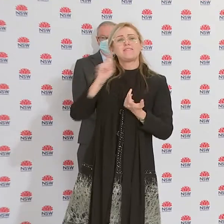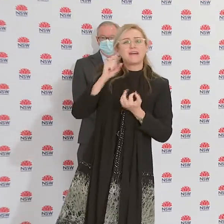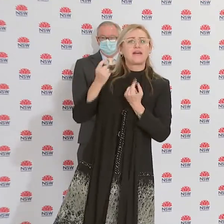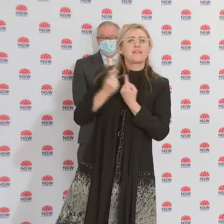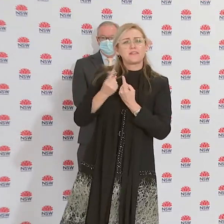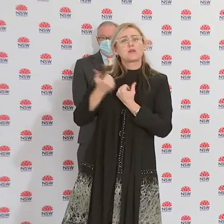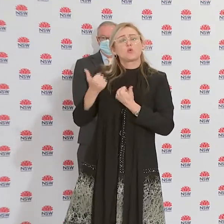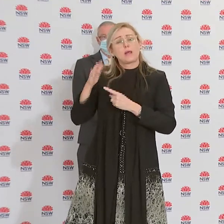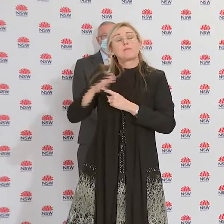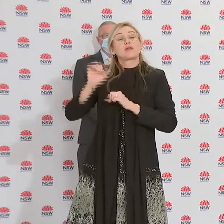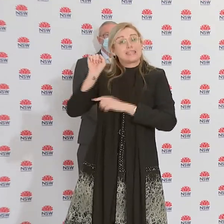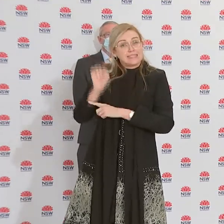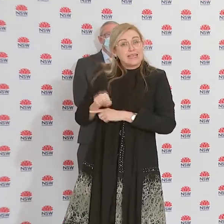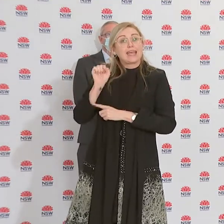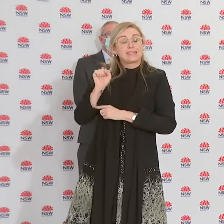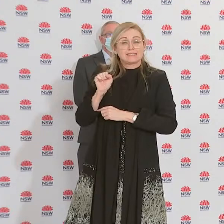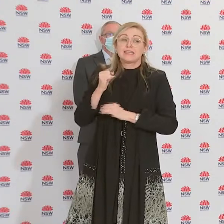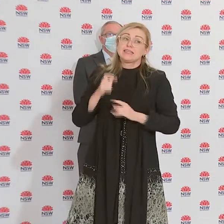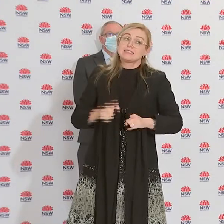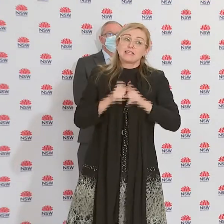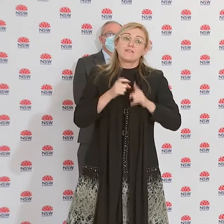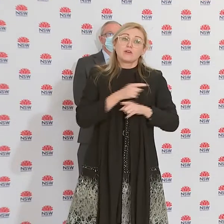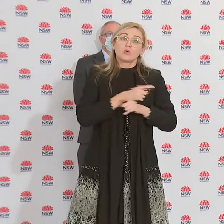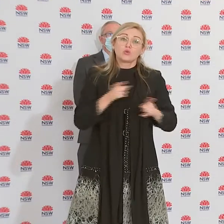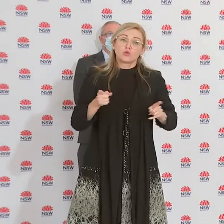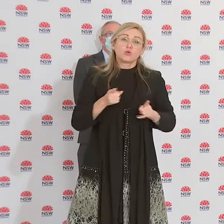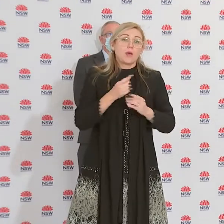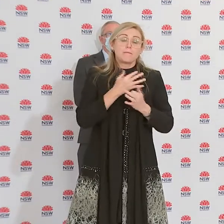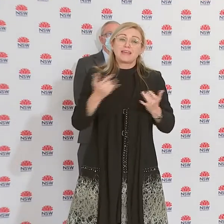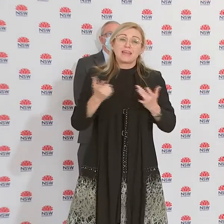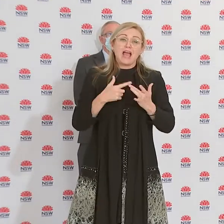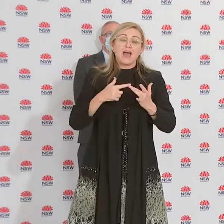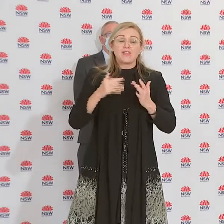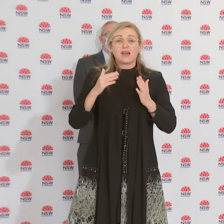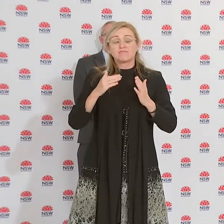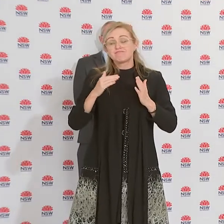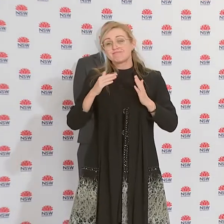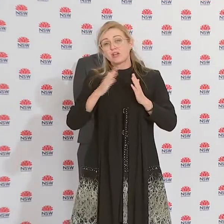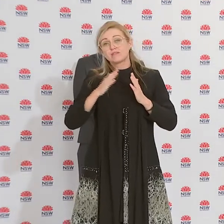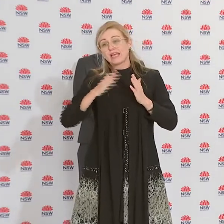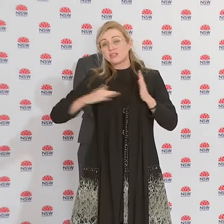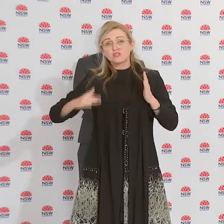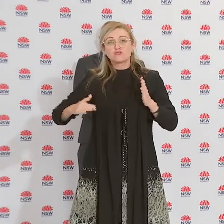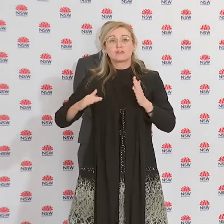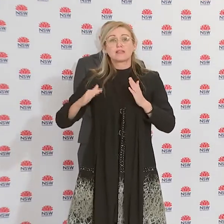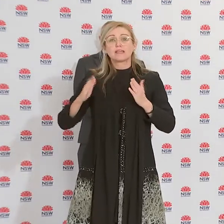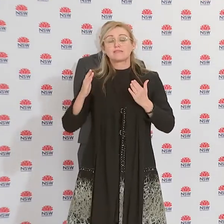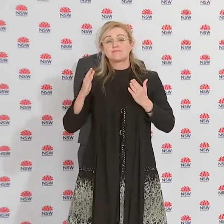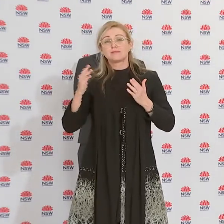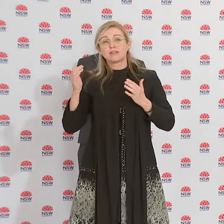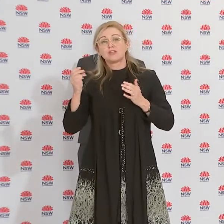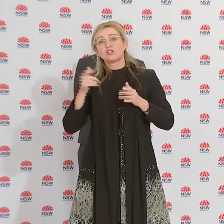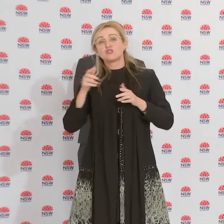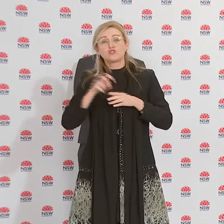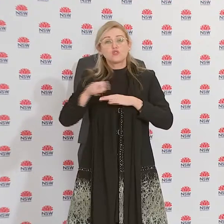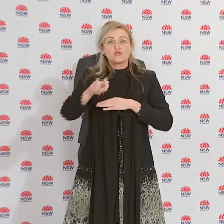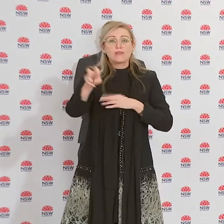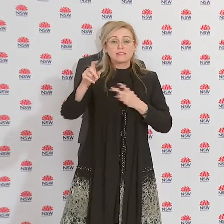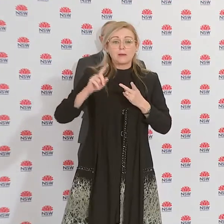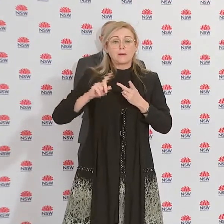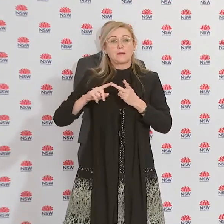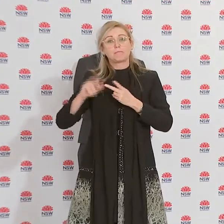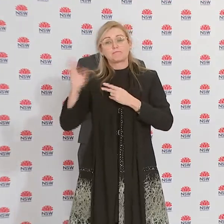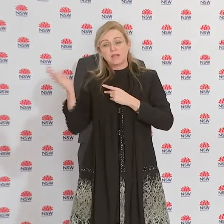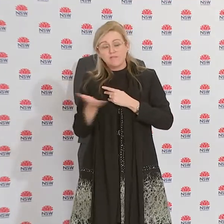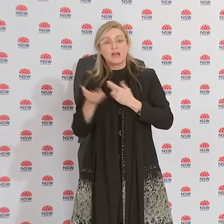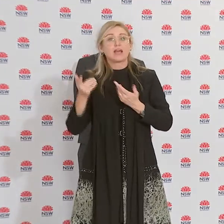important. We appreciate how tough it's been for many industries that have been out of action, and those incentive schemes are definitely on the